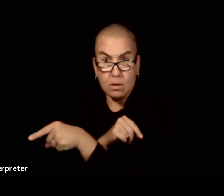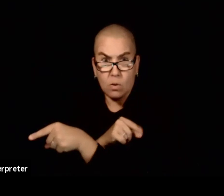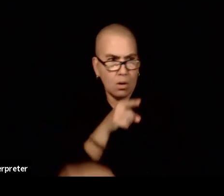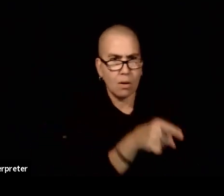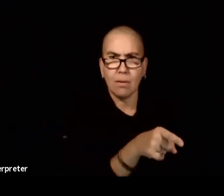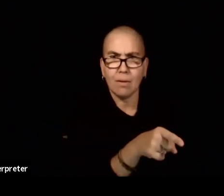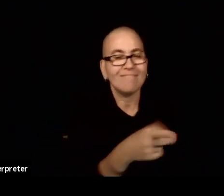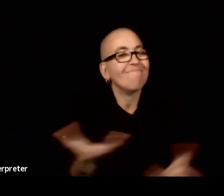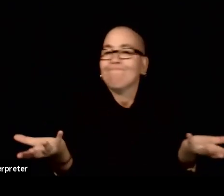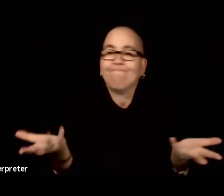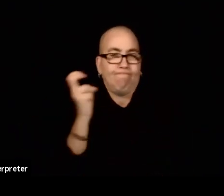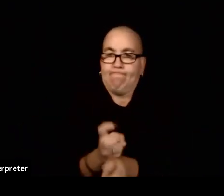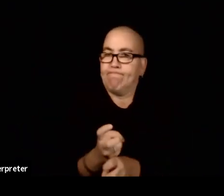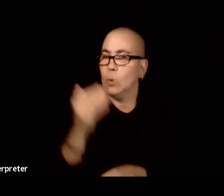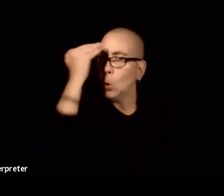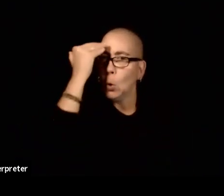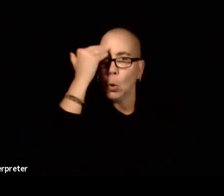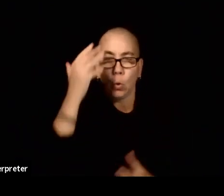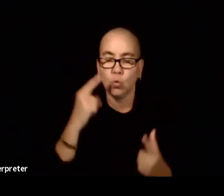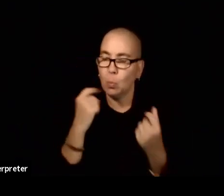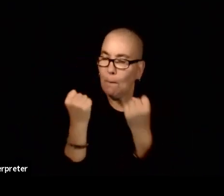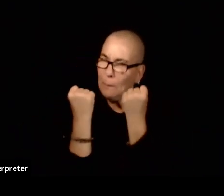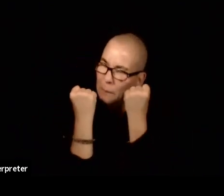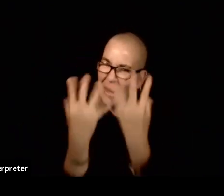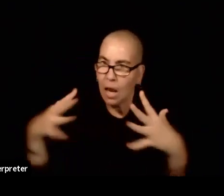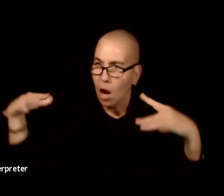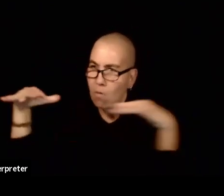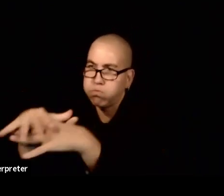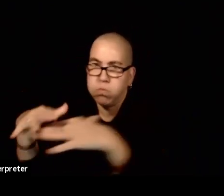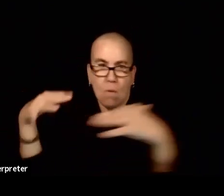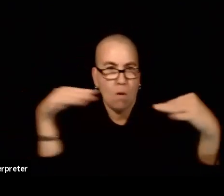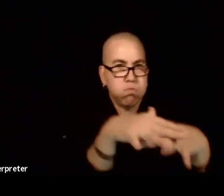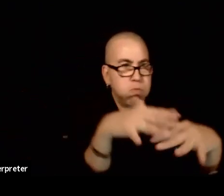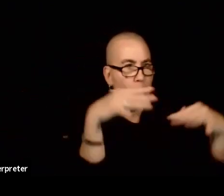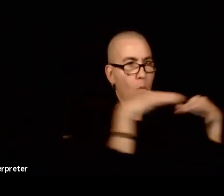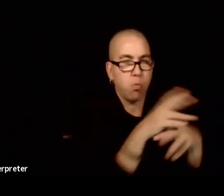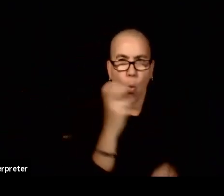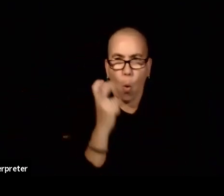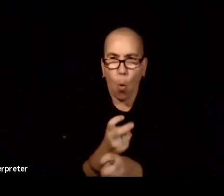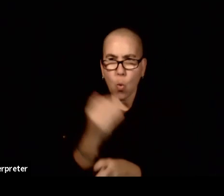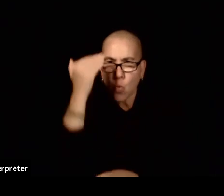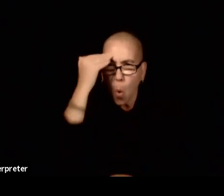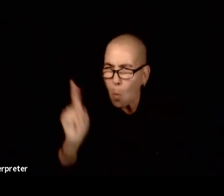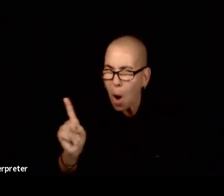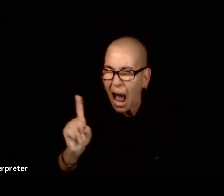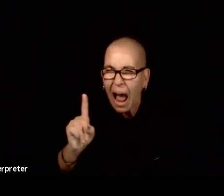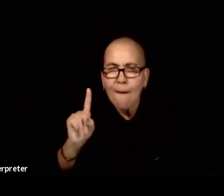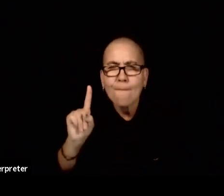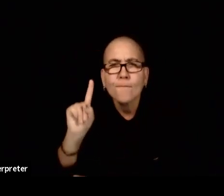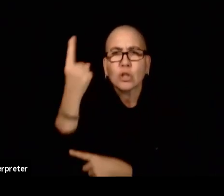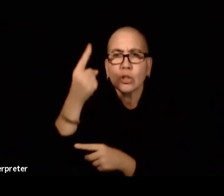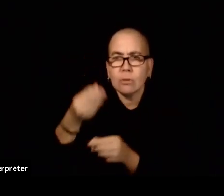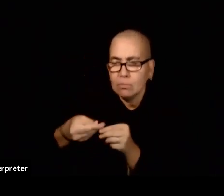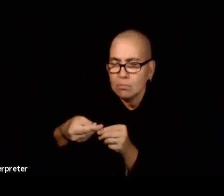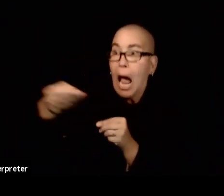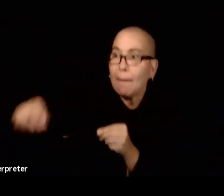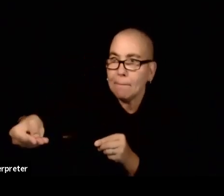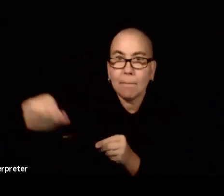are happening in larger crowds in closer quarters than the guidelines or the current executive orders